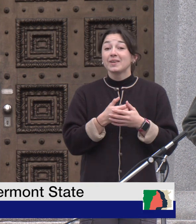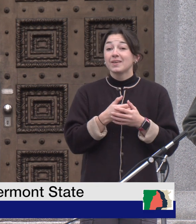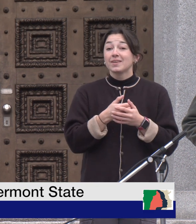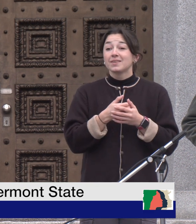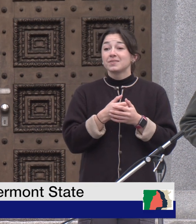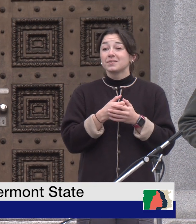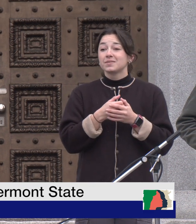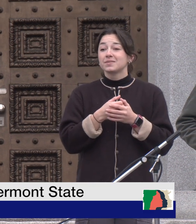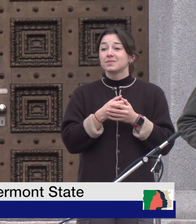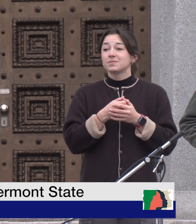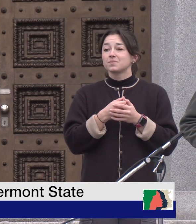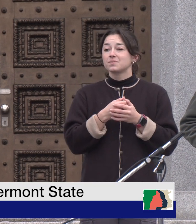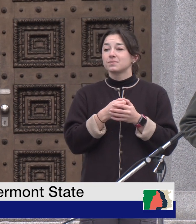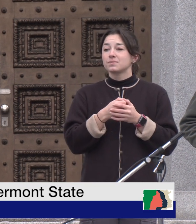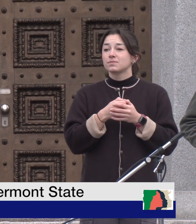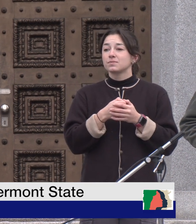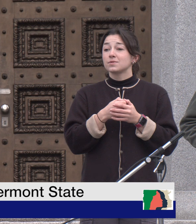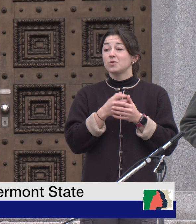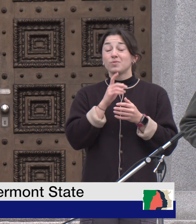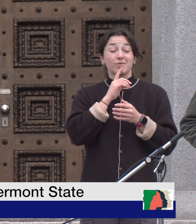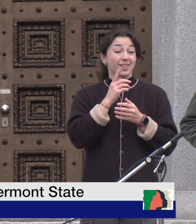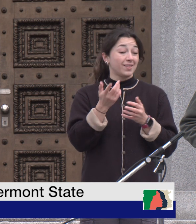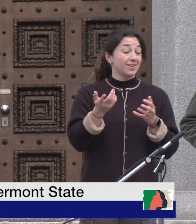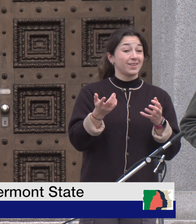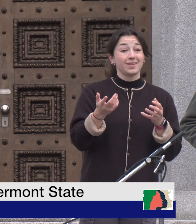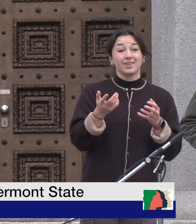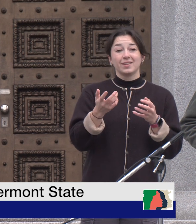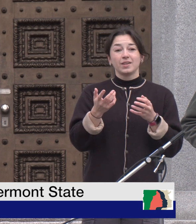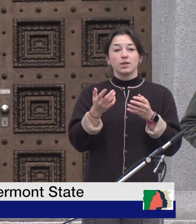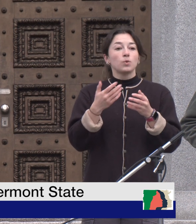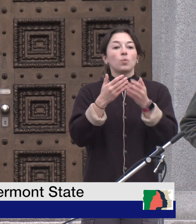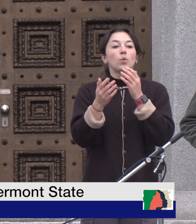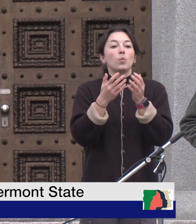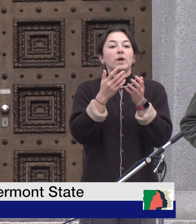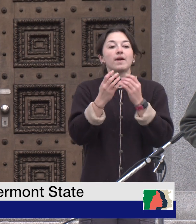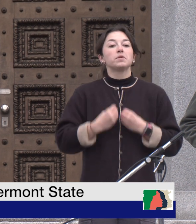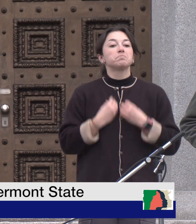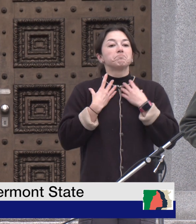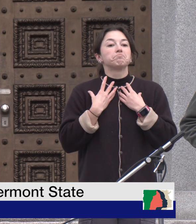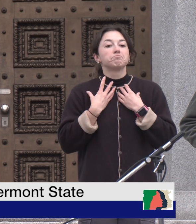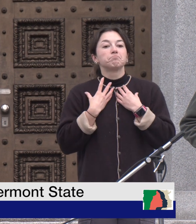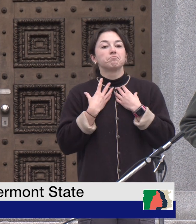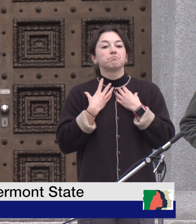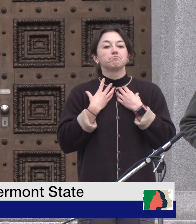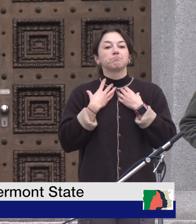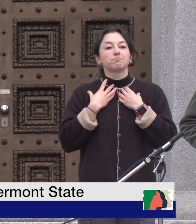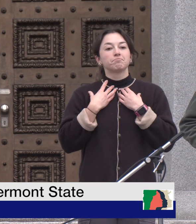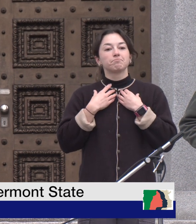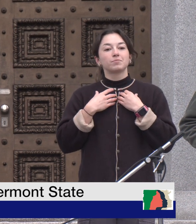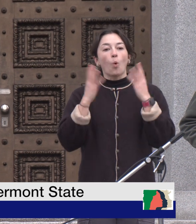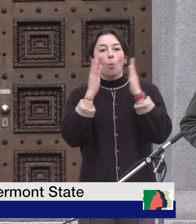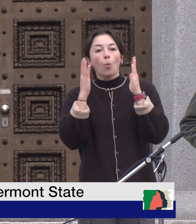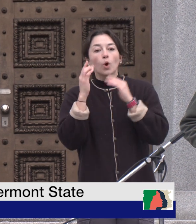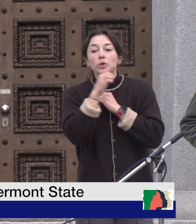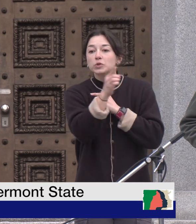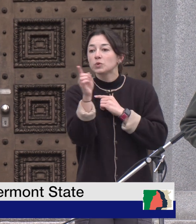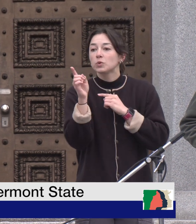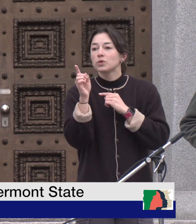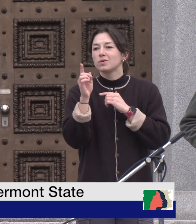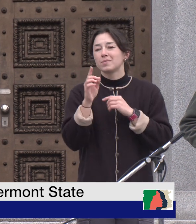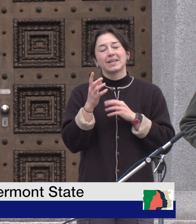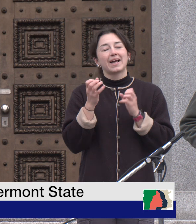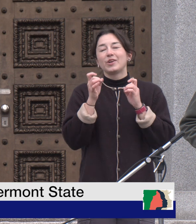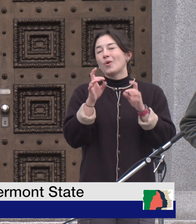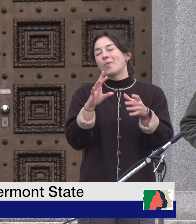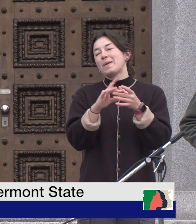issue of whatever moves you, I mean, because I hate to mention his name,